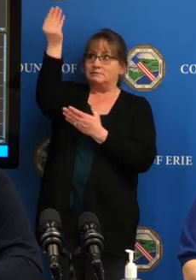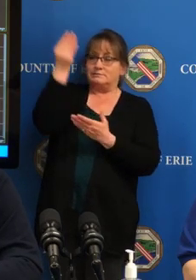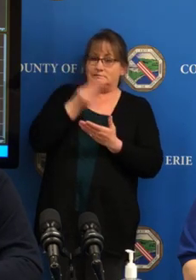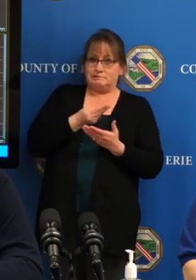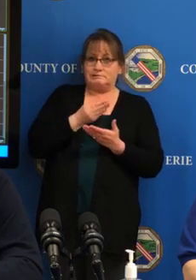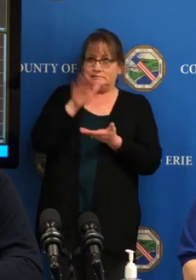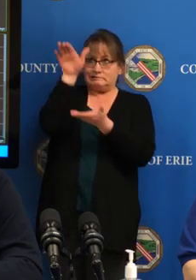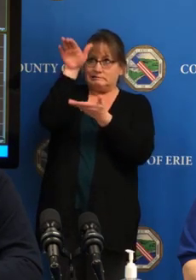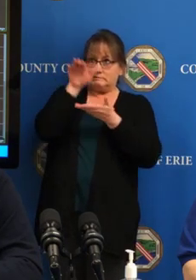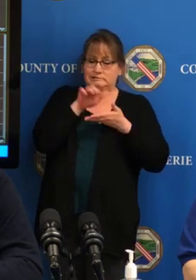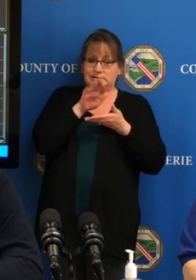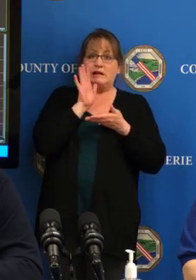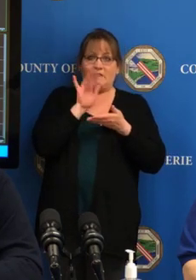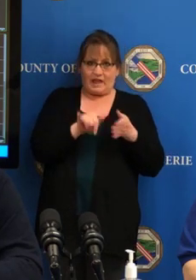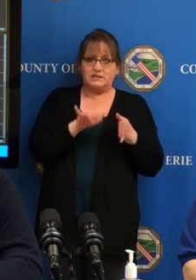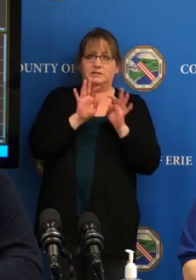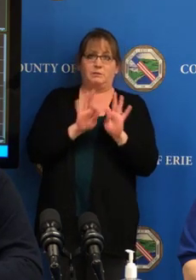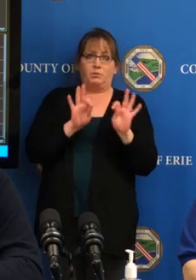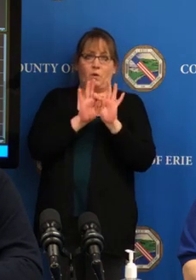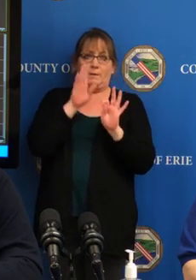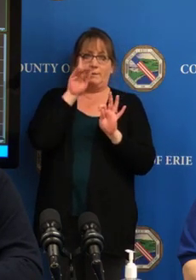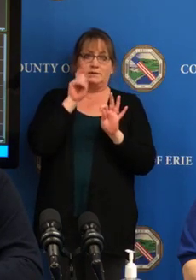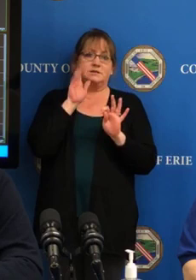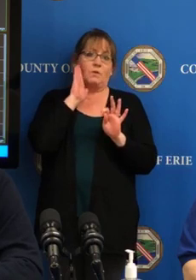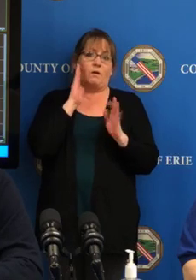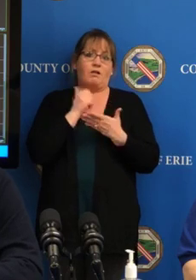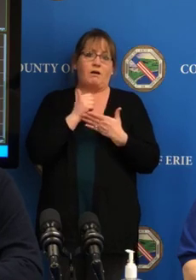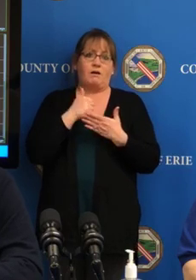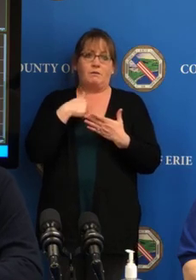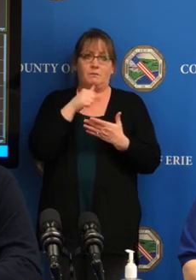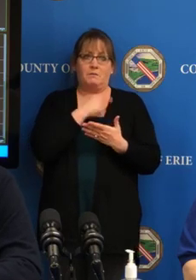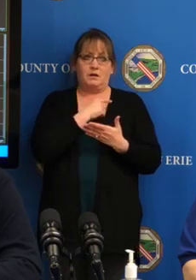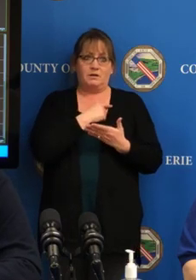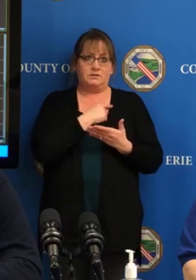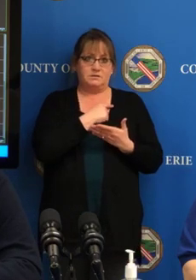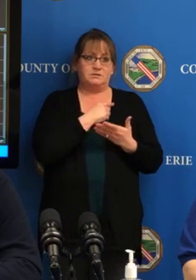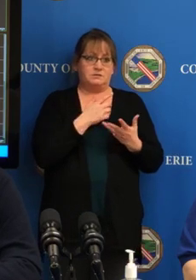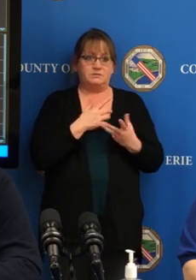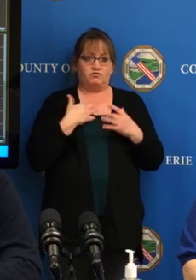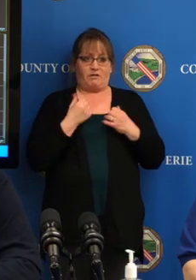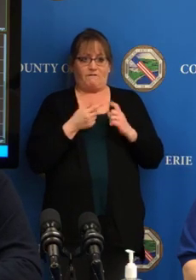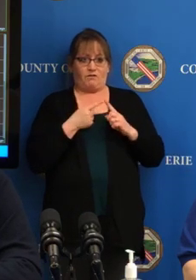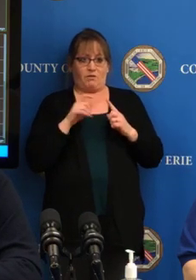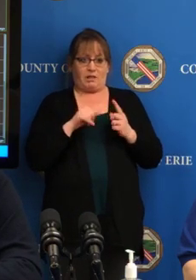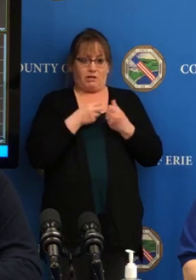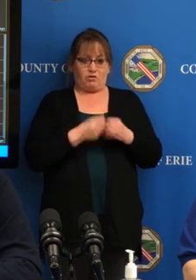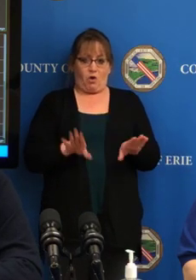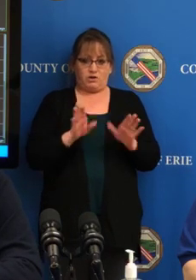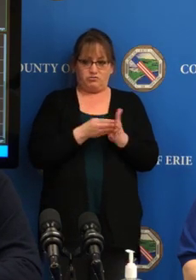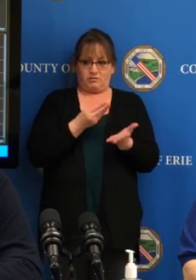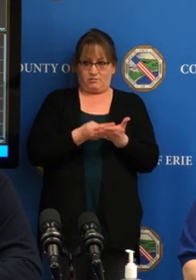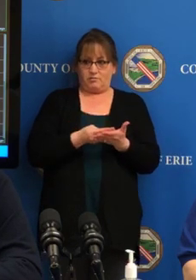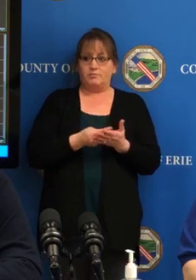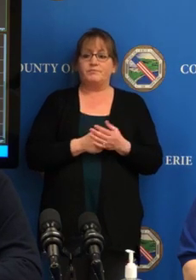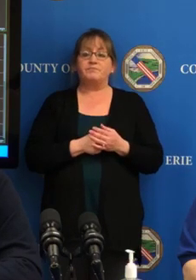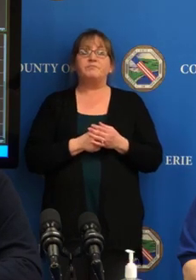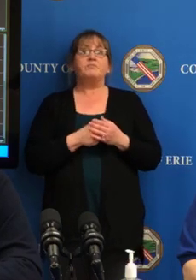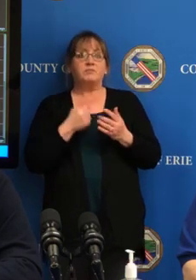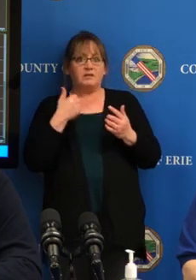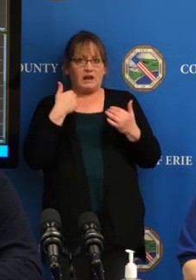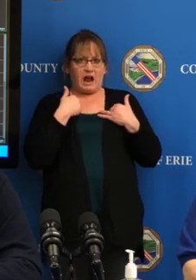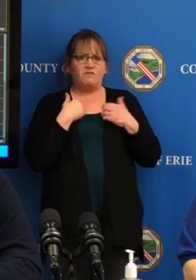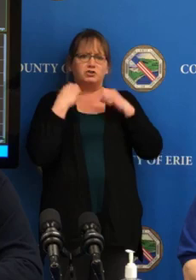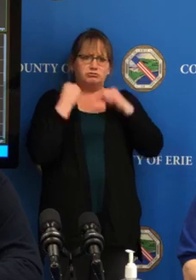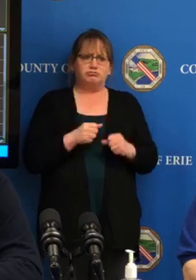was so important, because it's going to help us make up for the lost revenue. Now, as a government, we actually have a really strong fund balance. It's